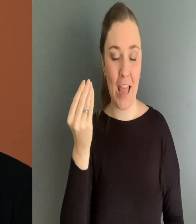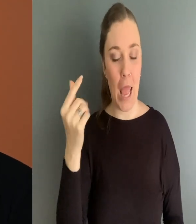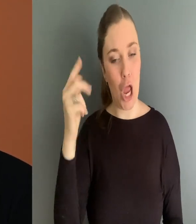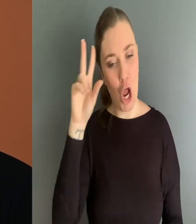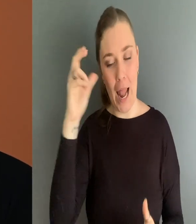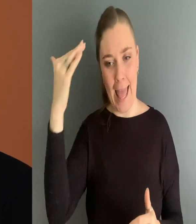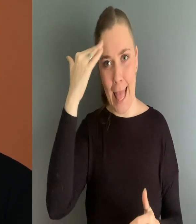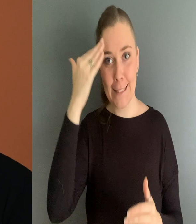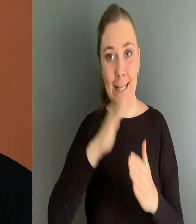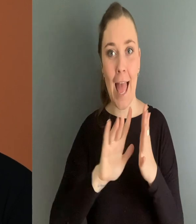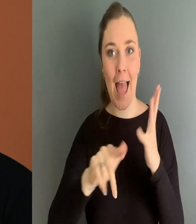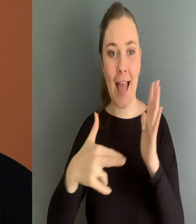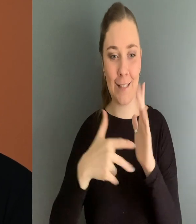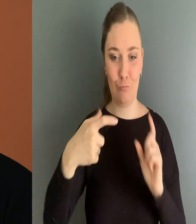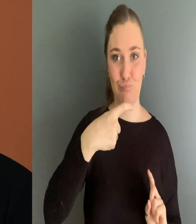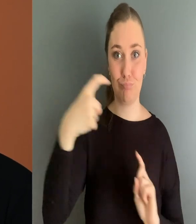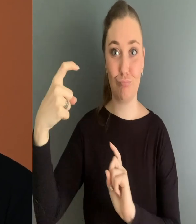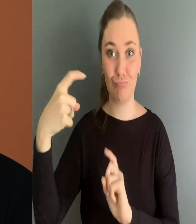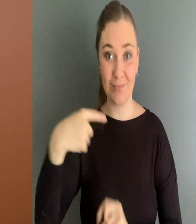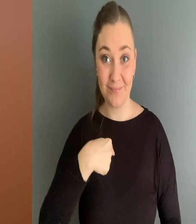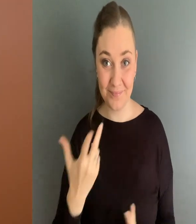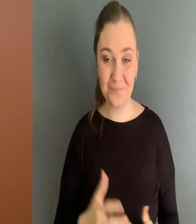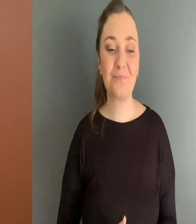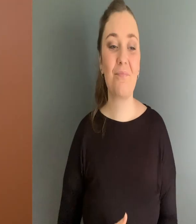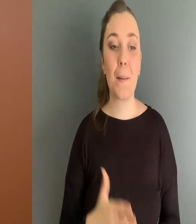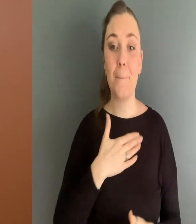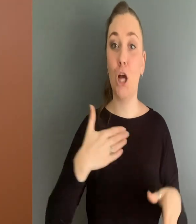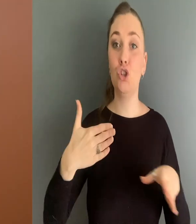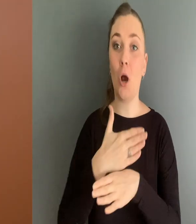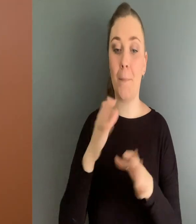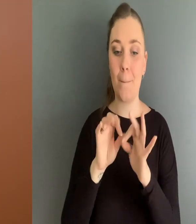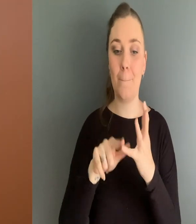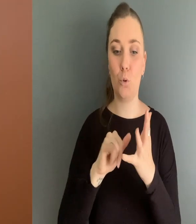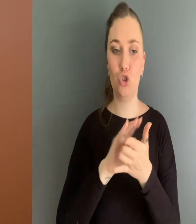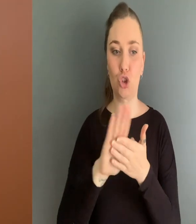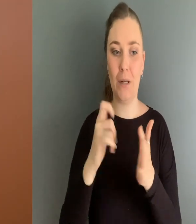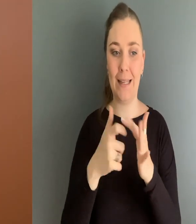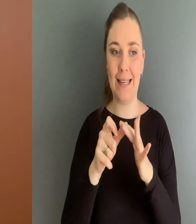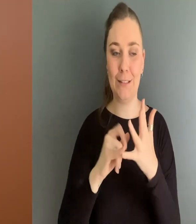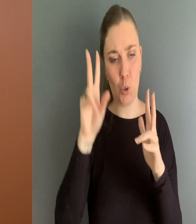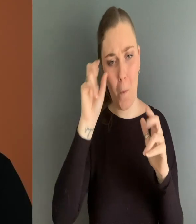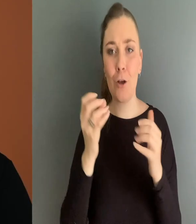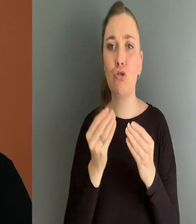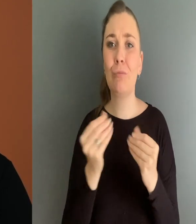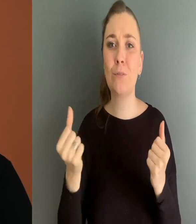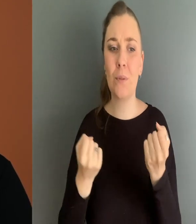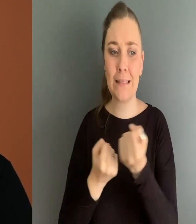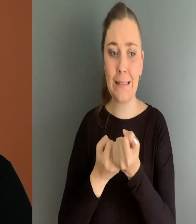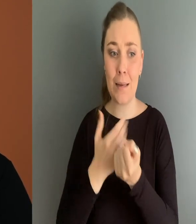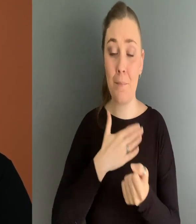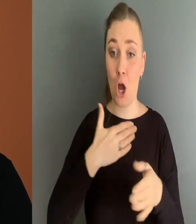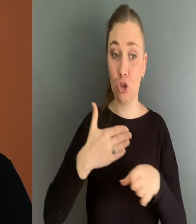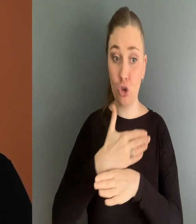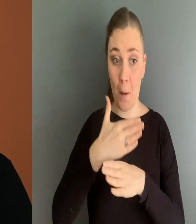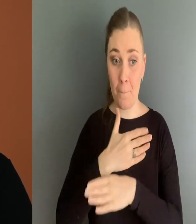my job at bush kids is the resource assistant my job is